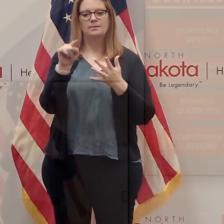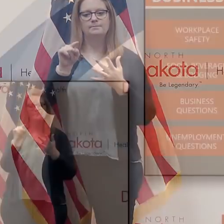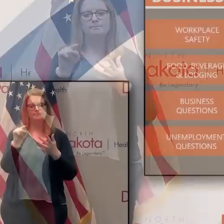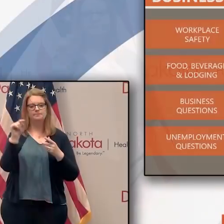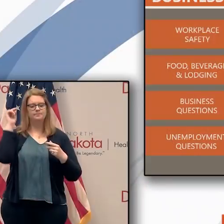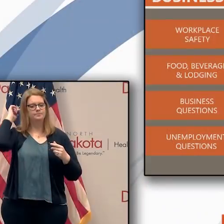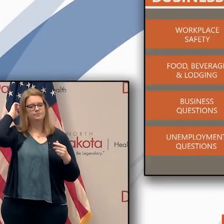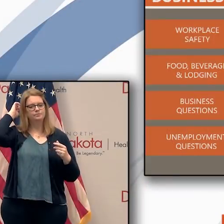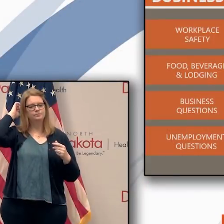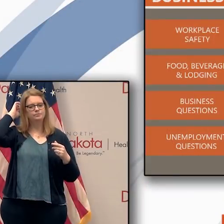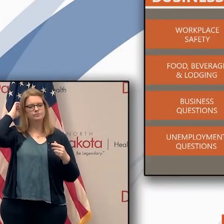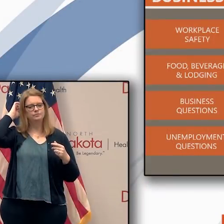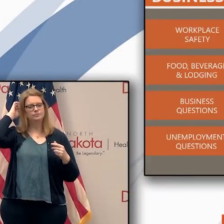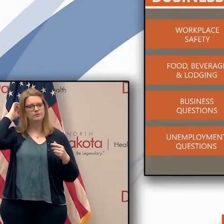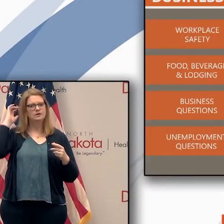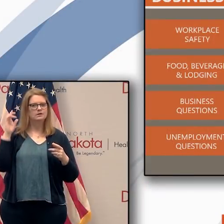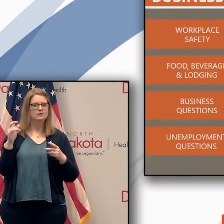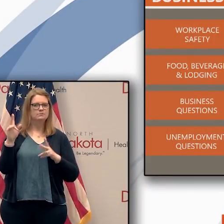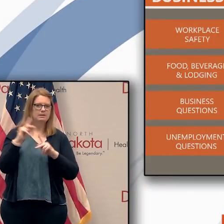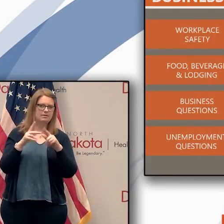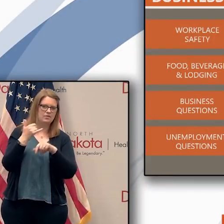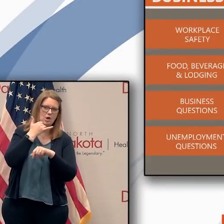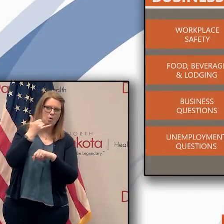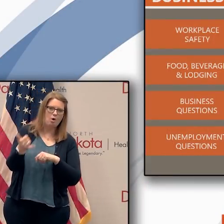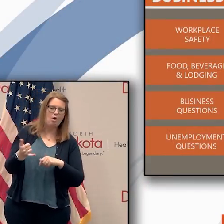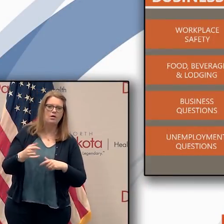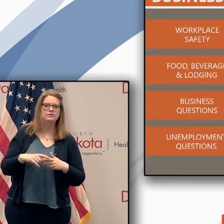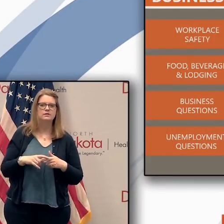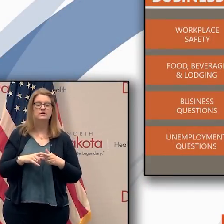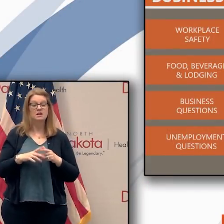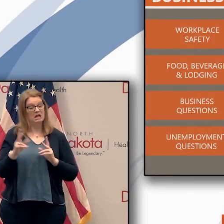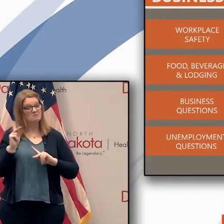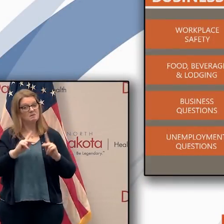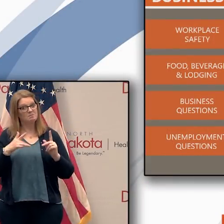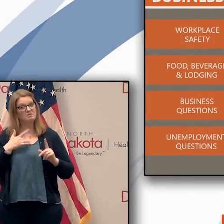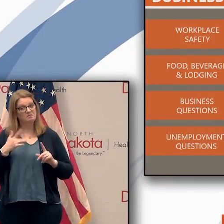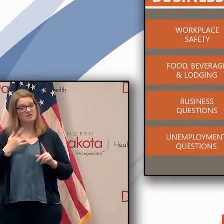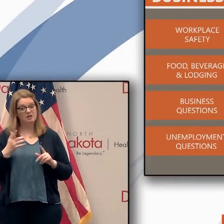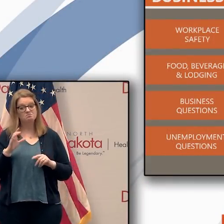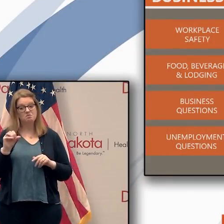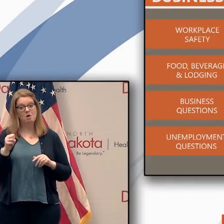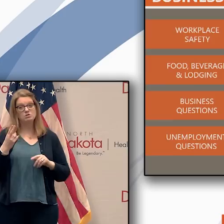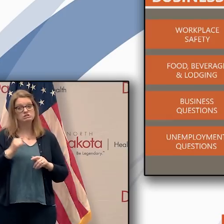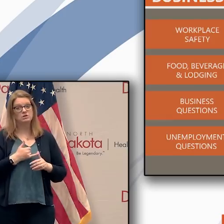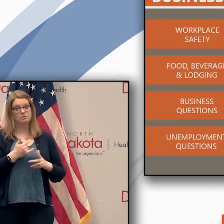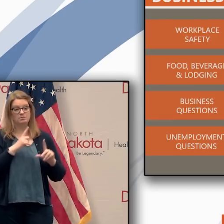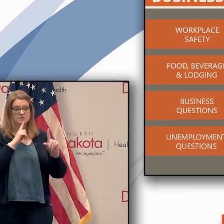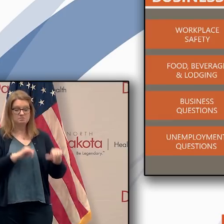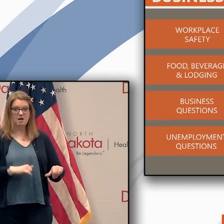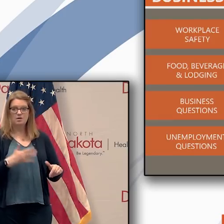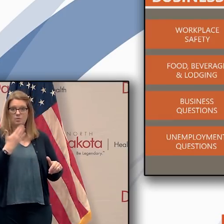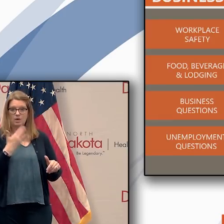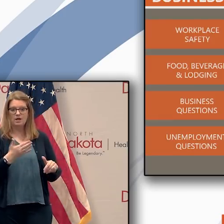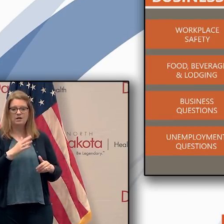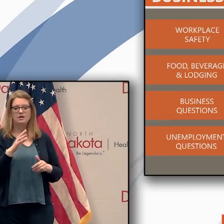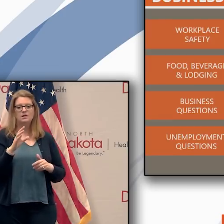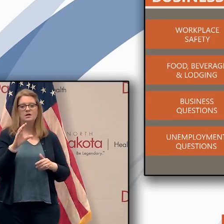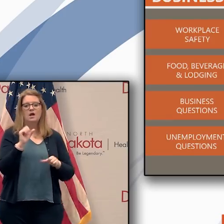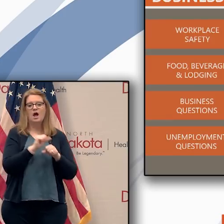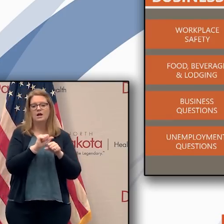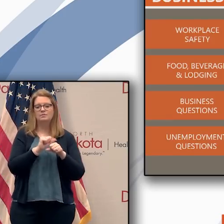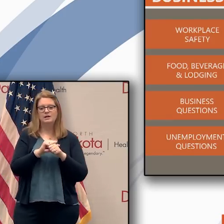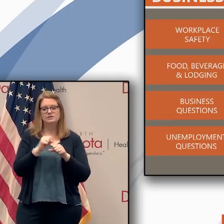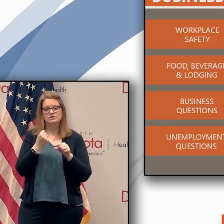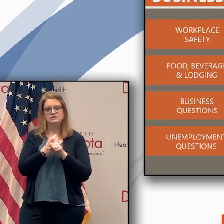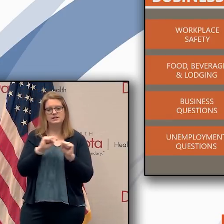we've had referrals go there, and people feel like that they've been very responsive in following up, but that's Occupational Safety and Health Administration,